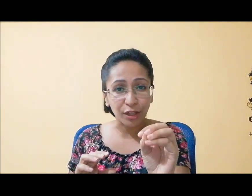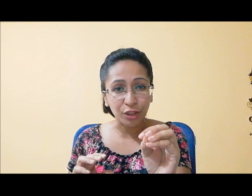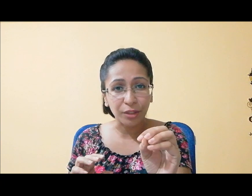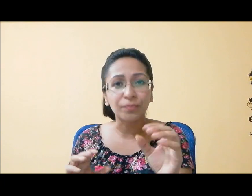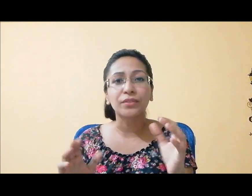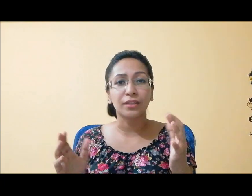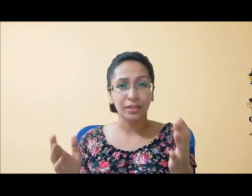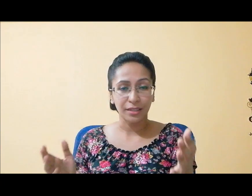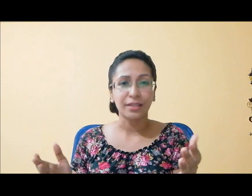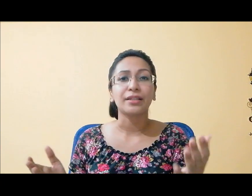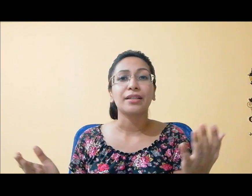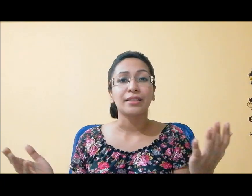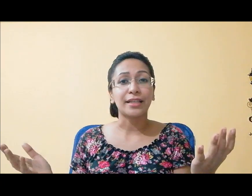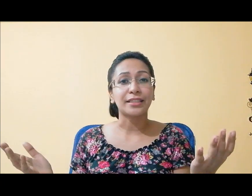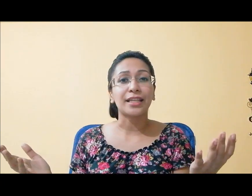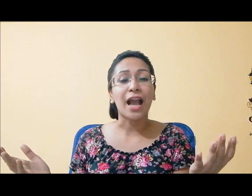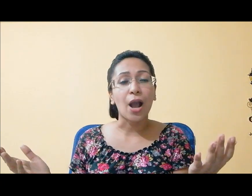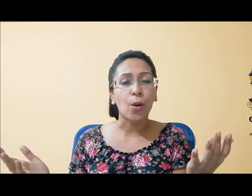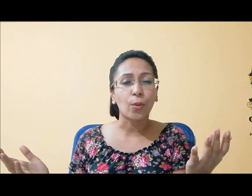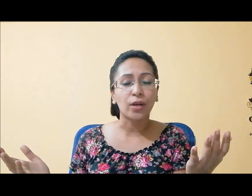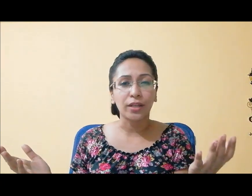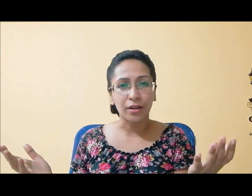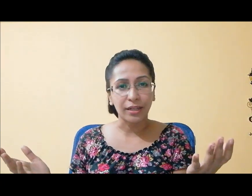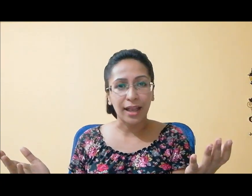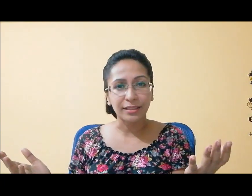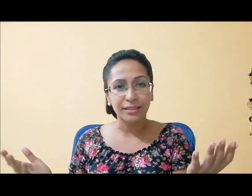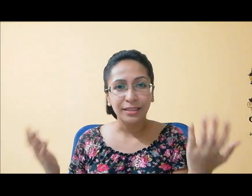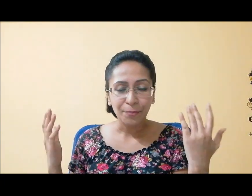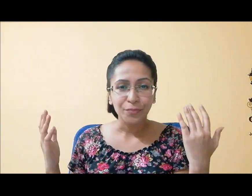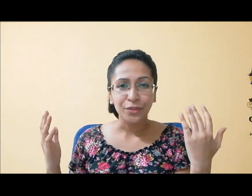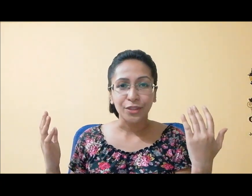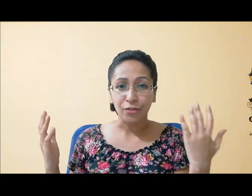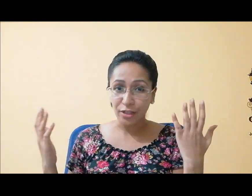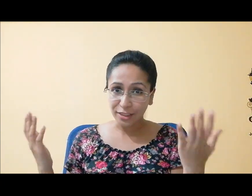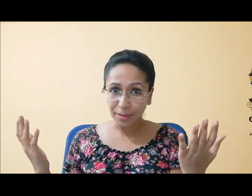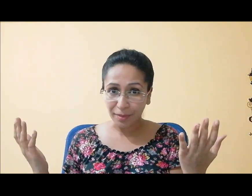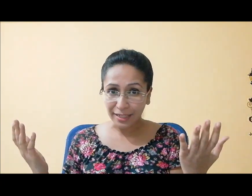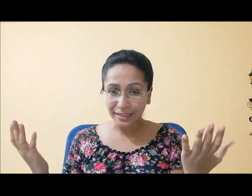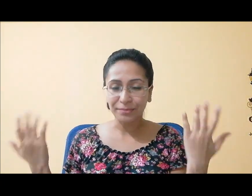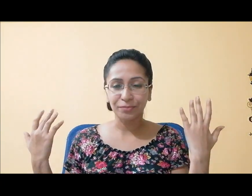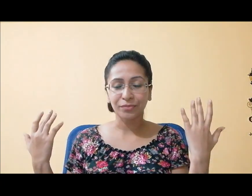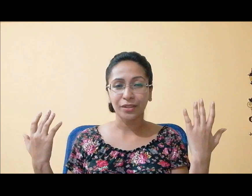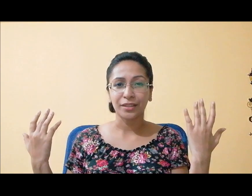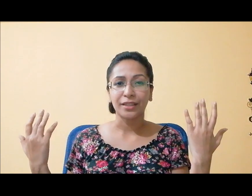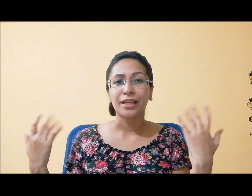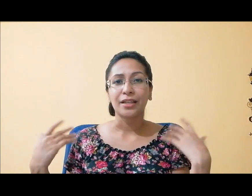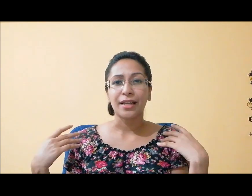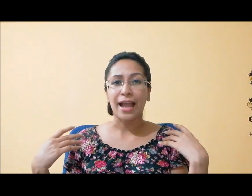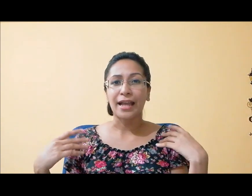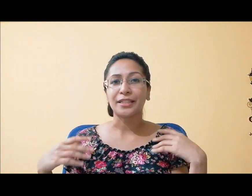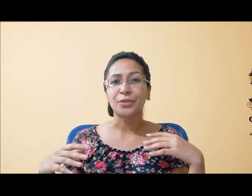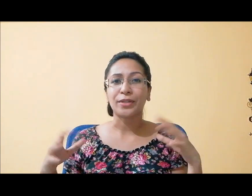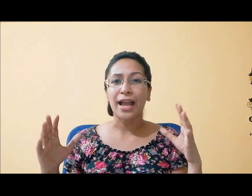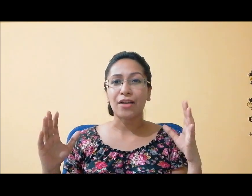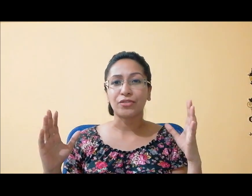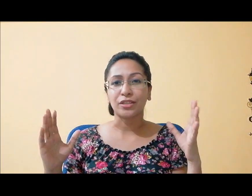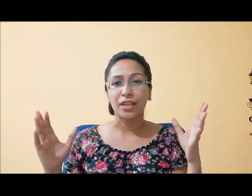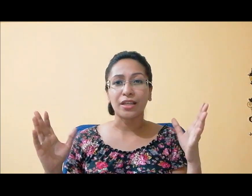structure, let's see how clear it gets. So first is place, and we have the thing or